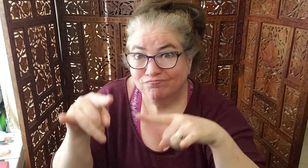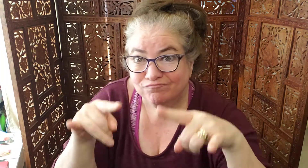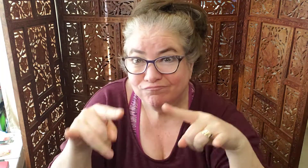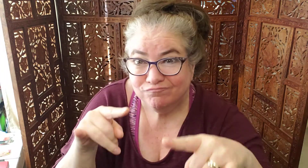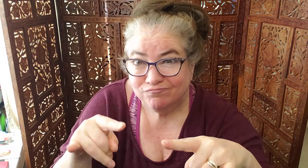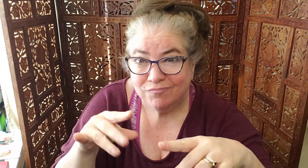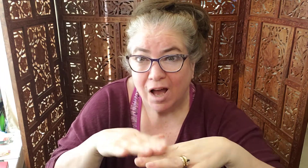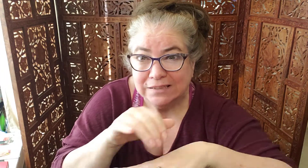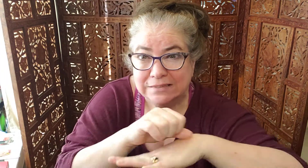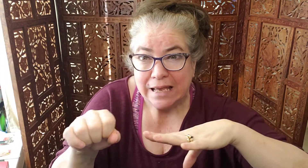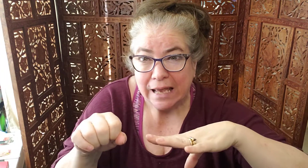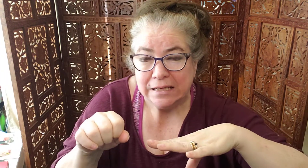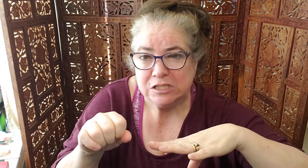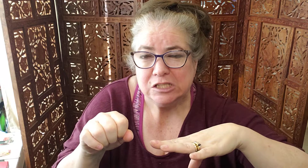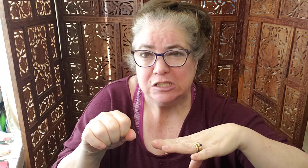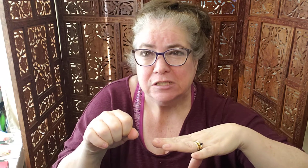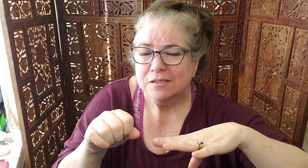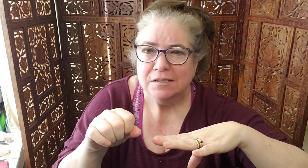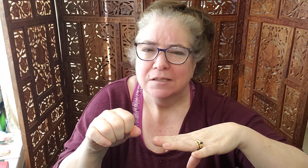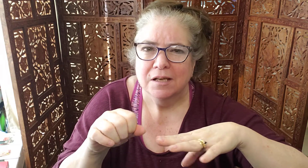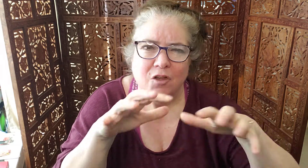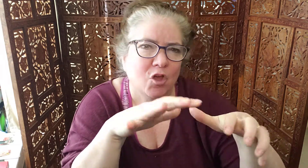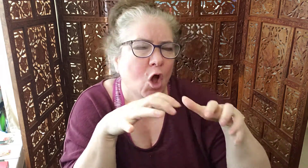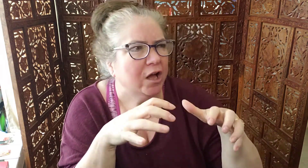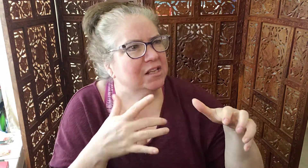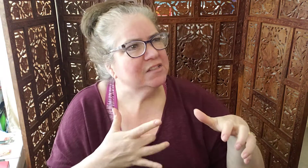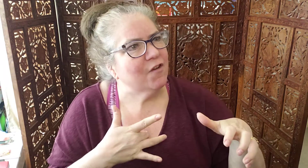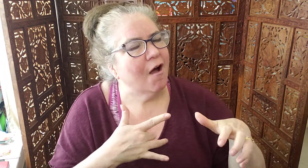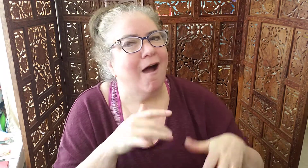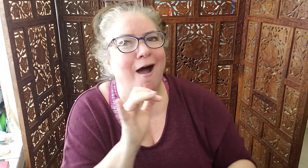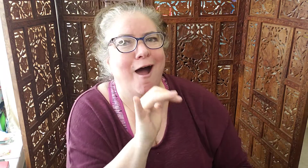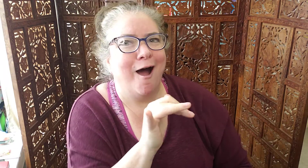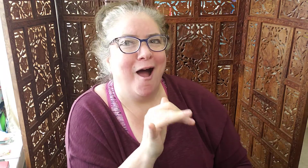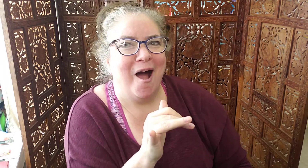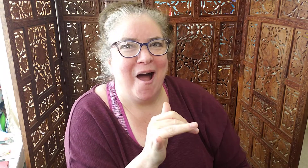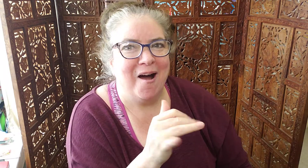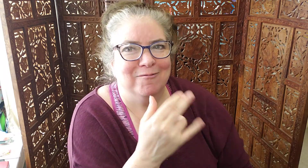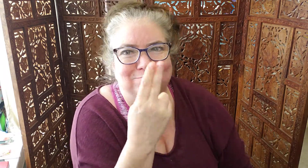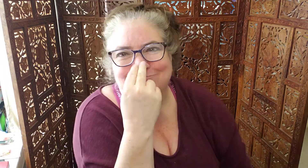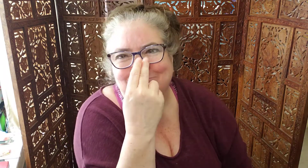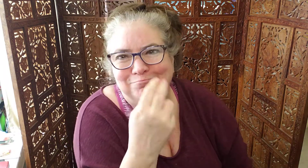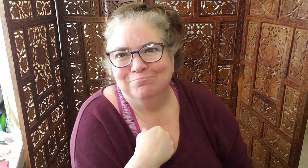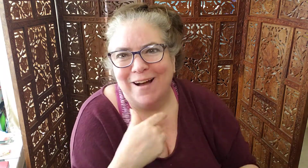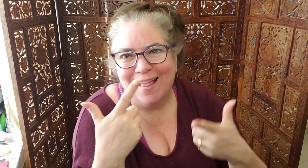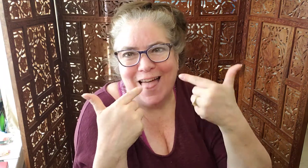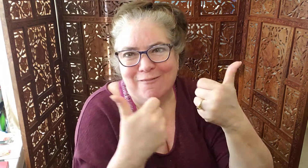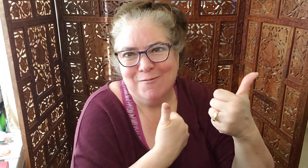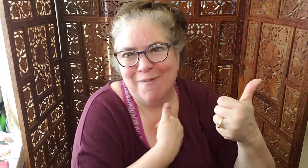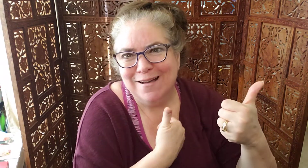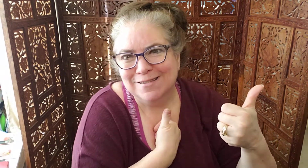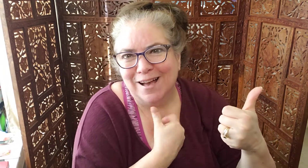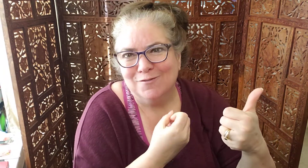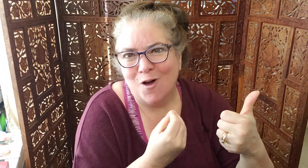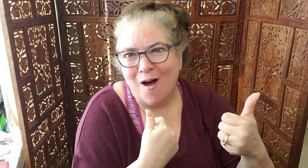stage, they were being included in America. So, in a way, they started